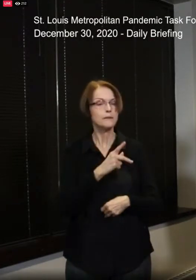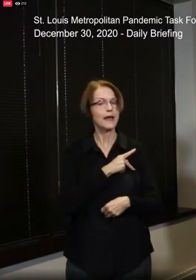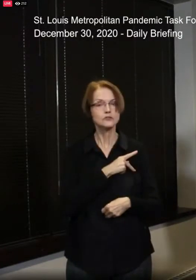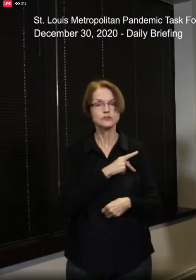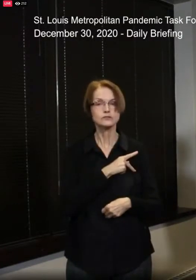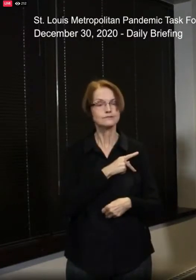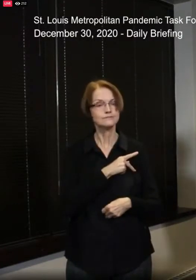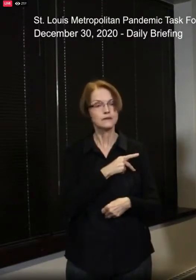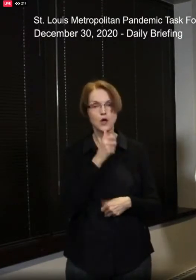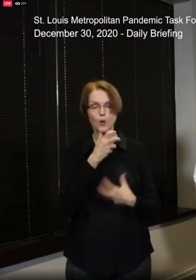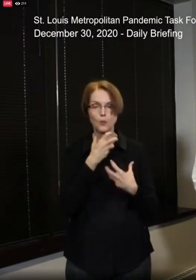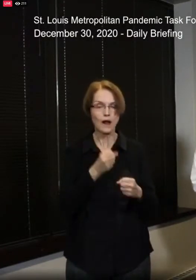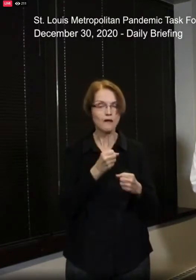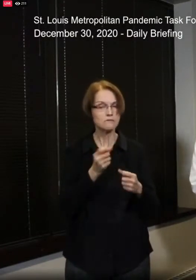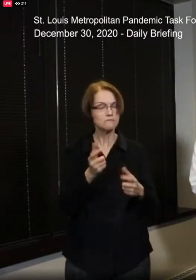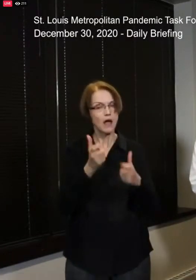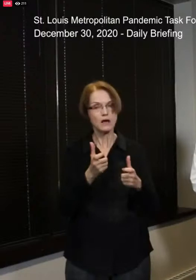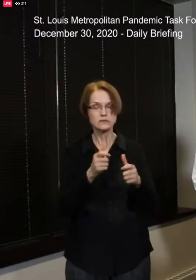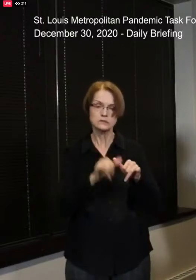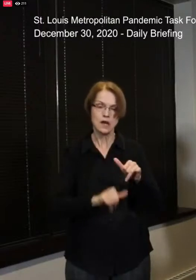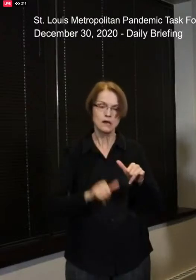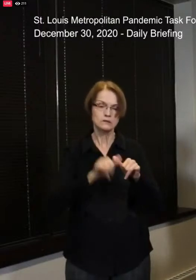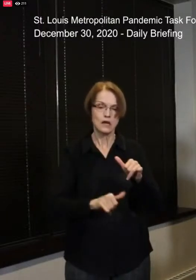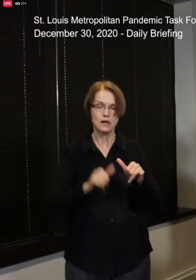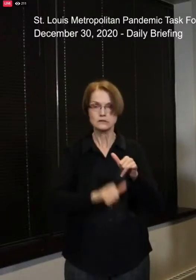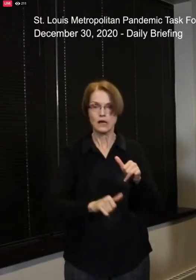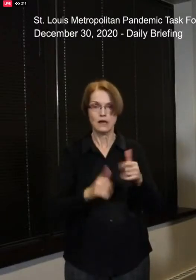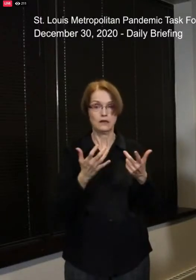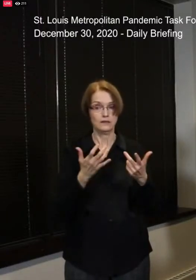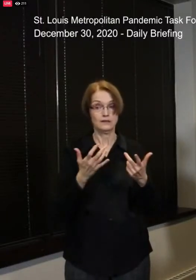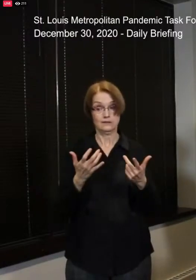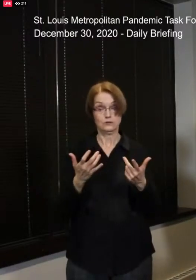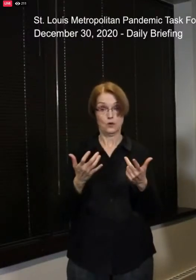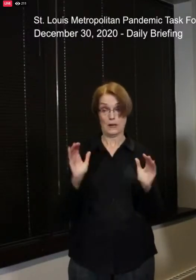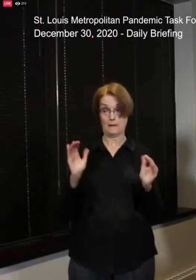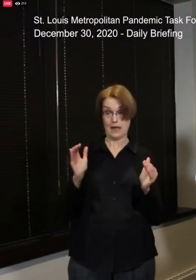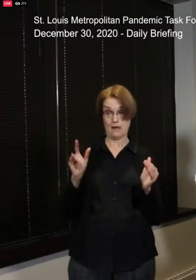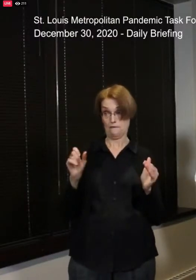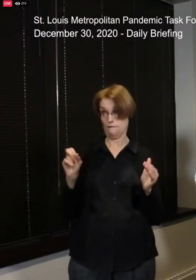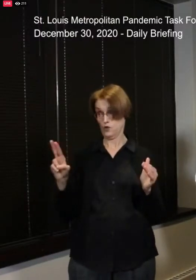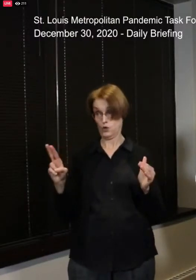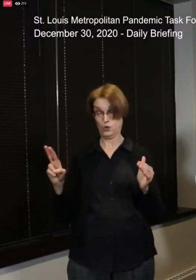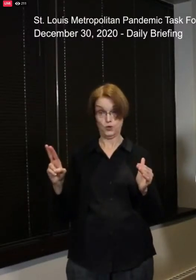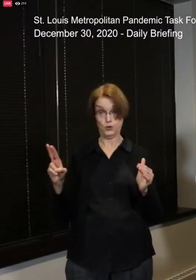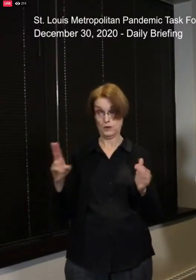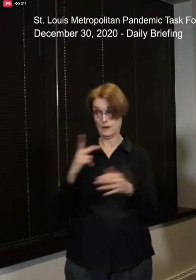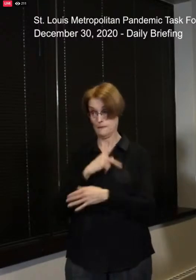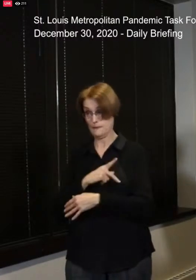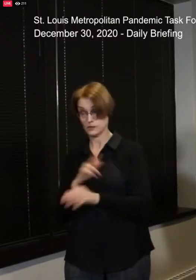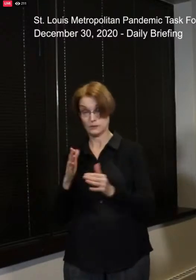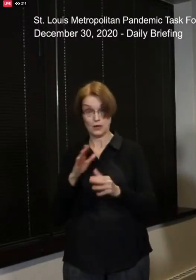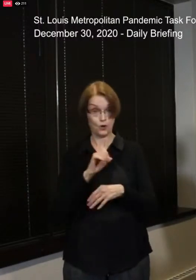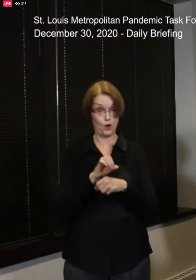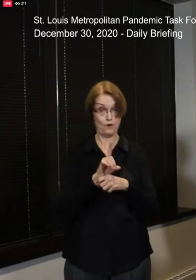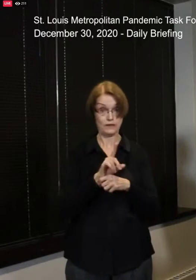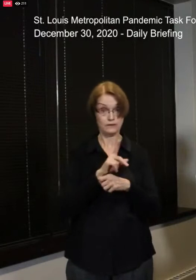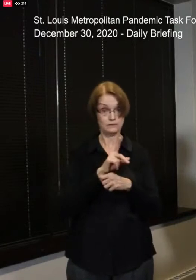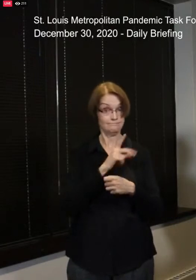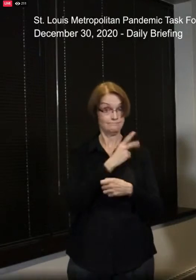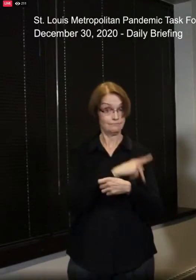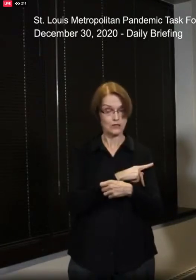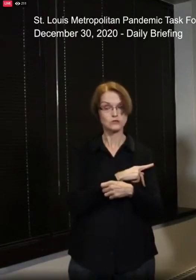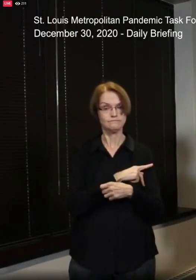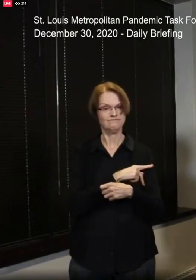of stay for a COVID-19 patient is around 3 days more than for the typical influenza patient that's admitted.